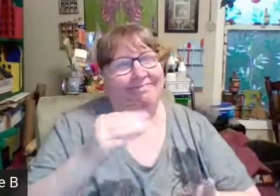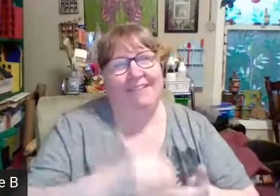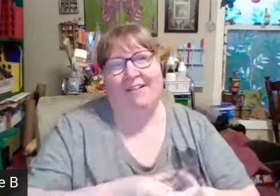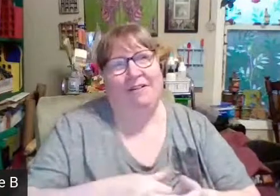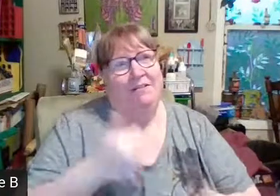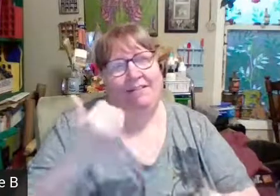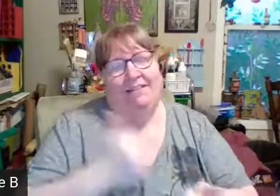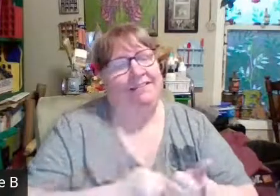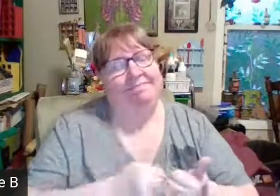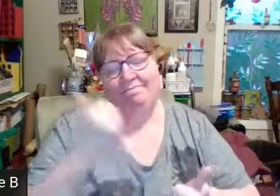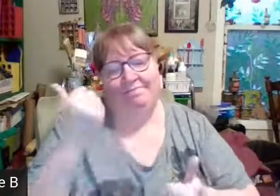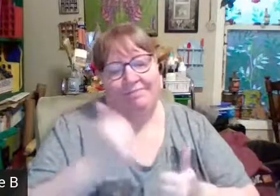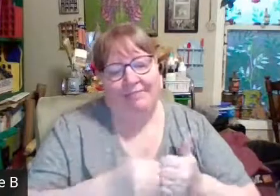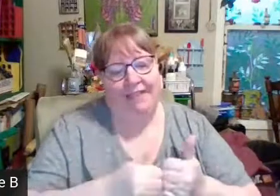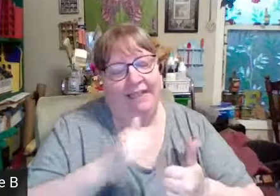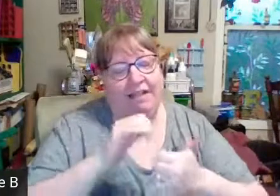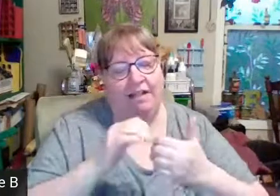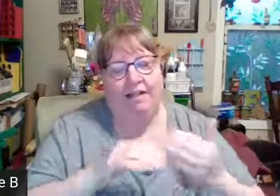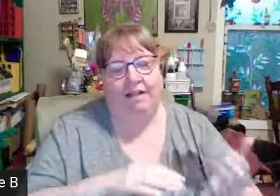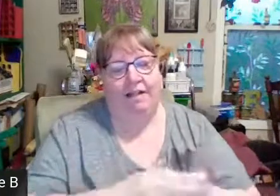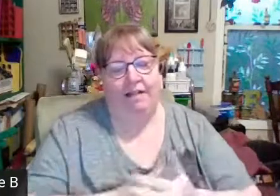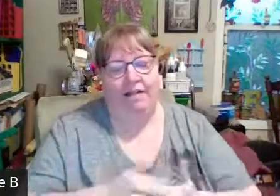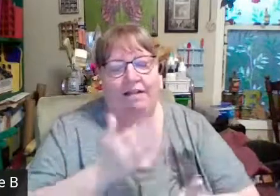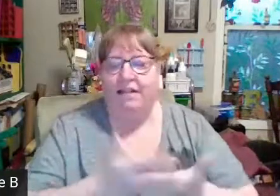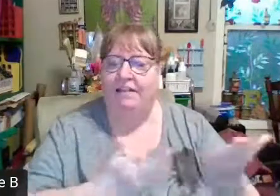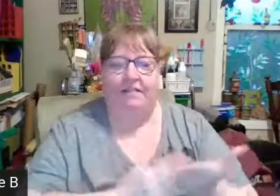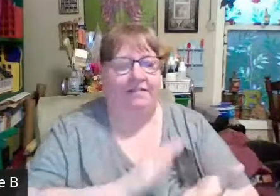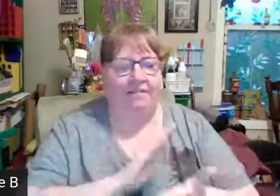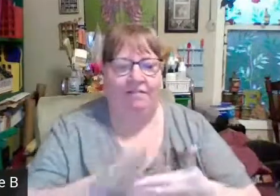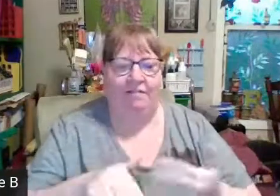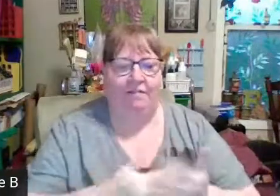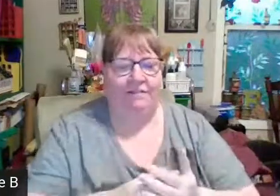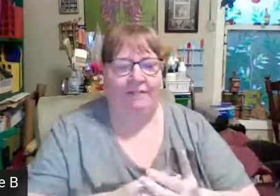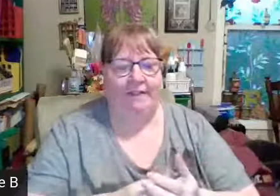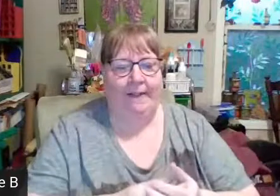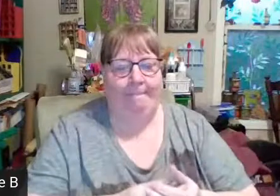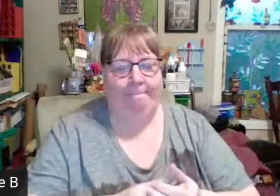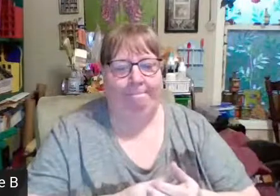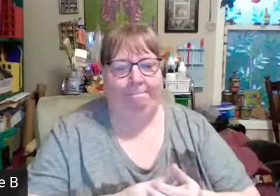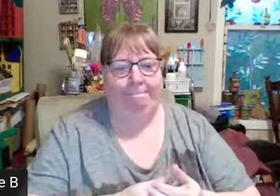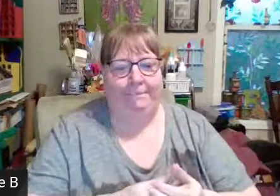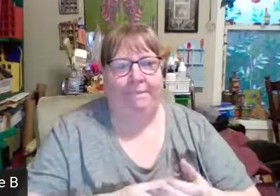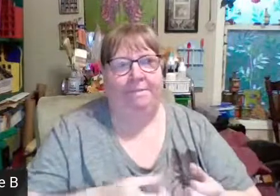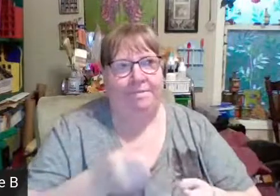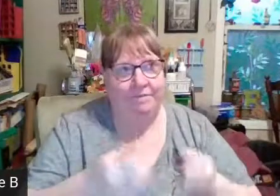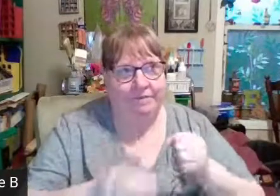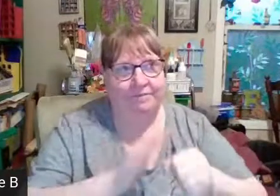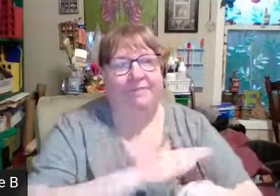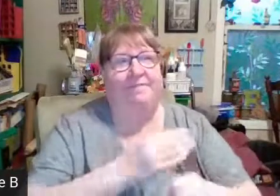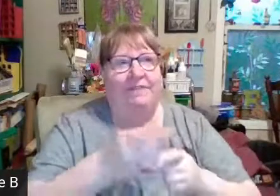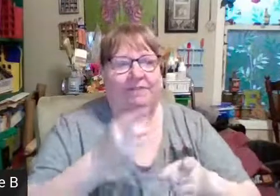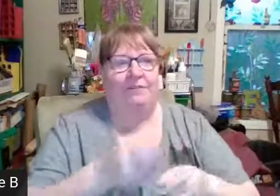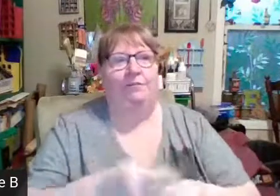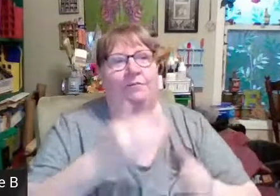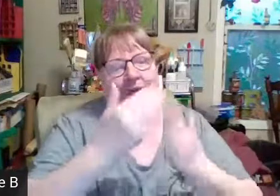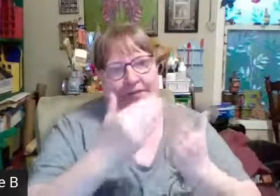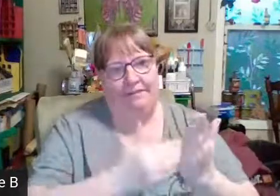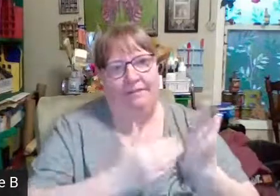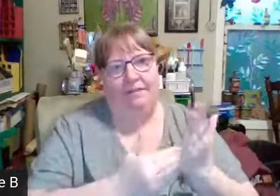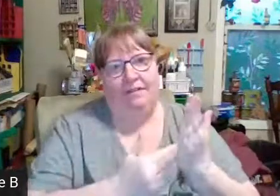you. Sometimes. Sometimes we have them and sometimes we can order them. And we have and, I'm going to